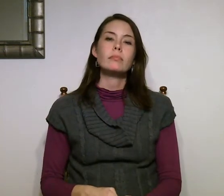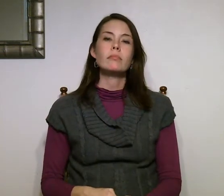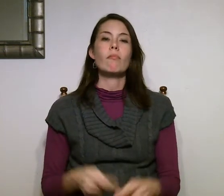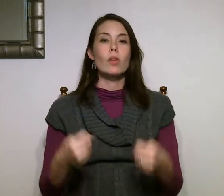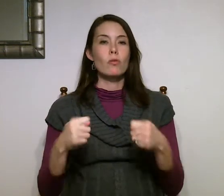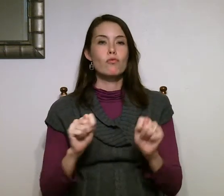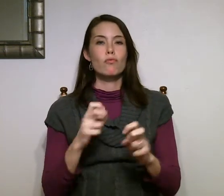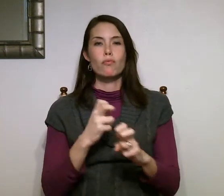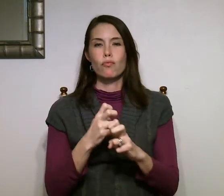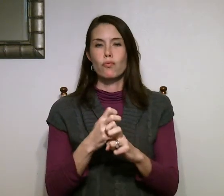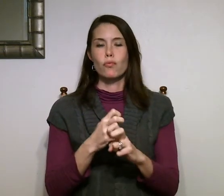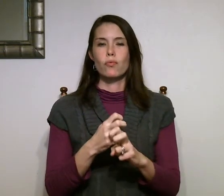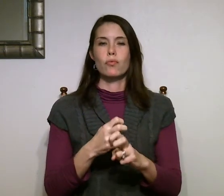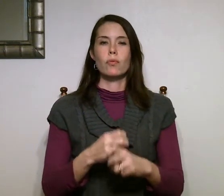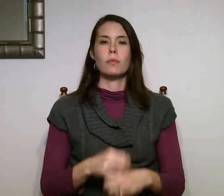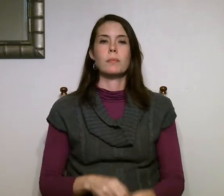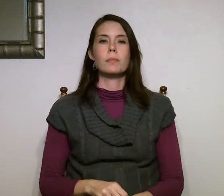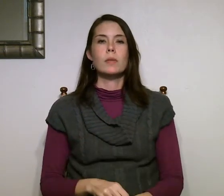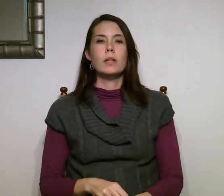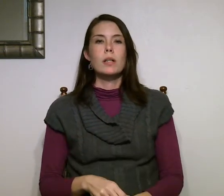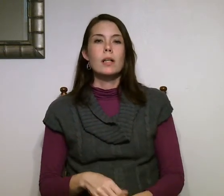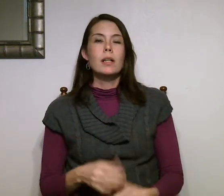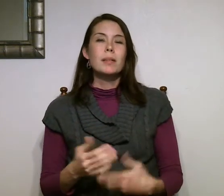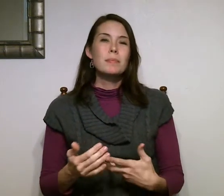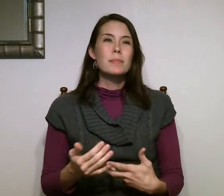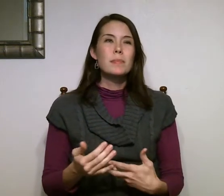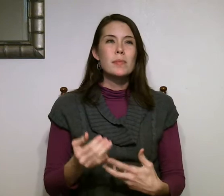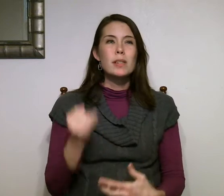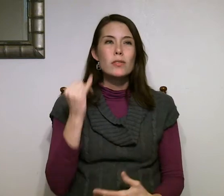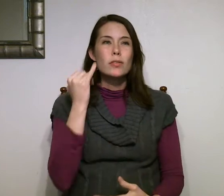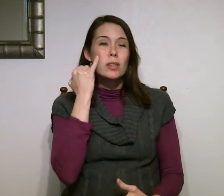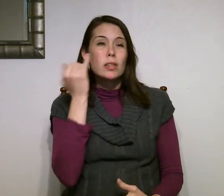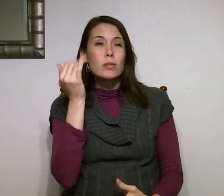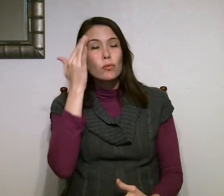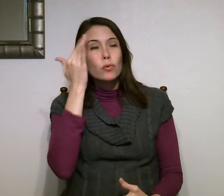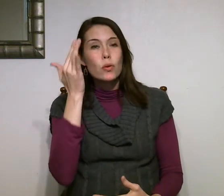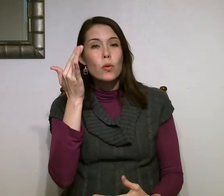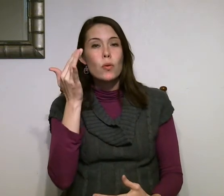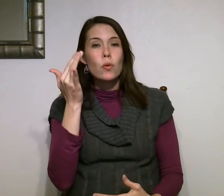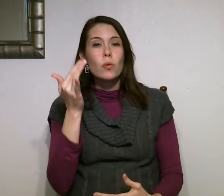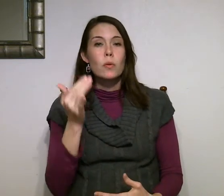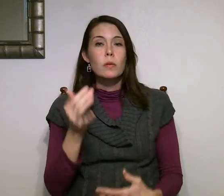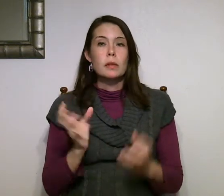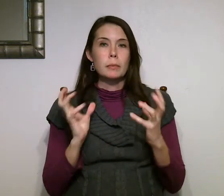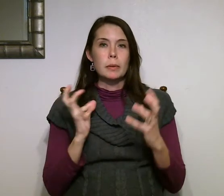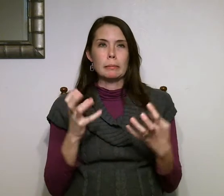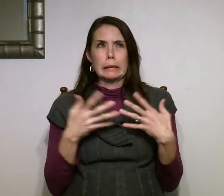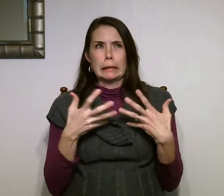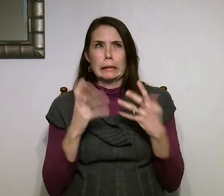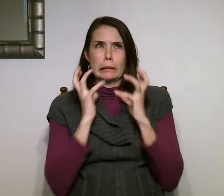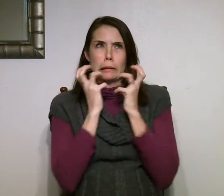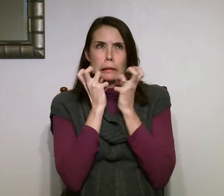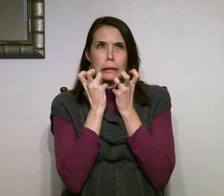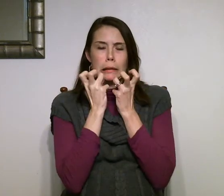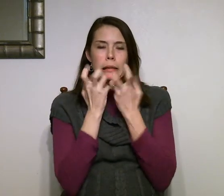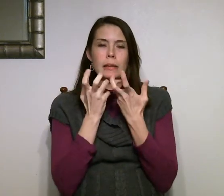And just so you know, if you're a little daunted by this initially, you can always draw the circles. You can always do the number line. And eventually, over time, the more practice